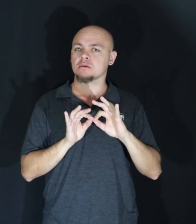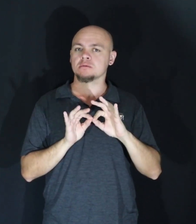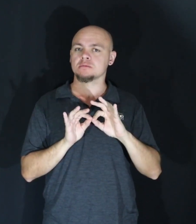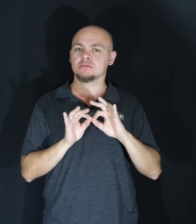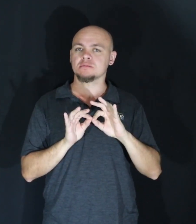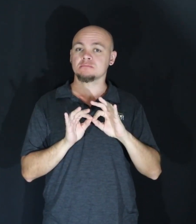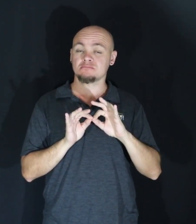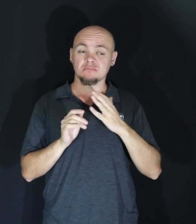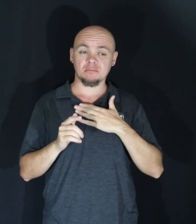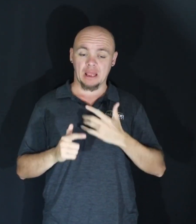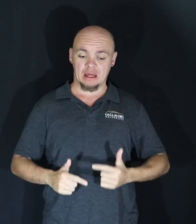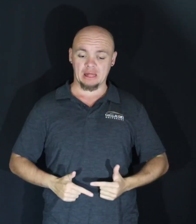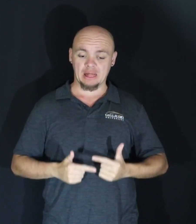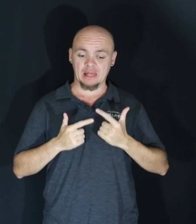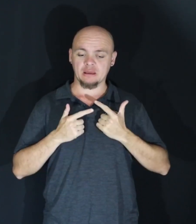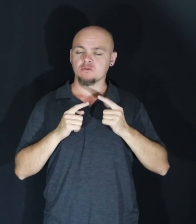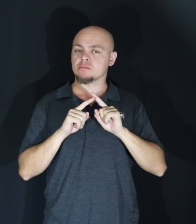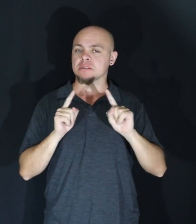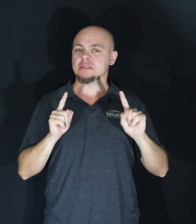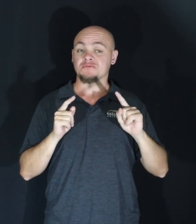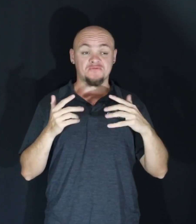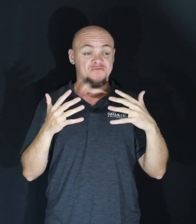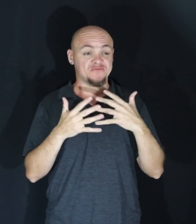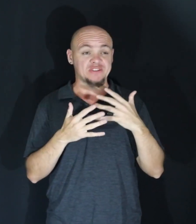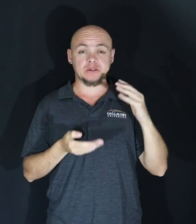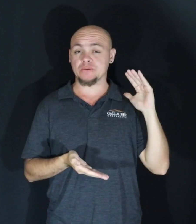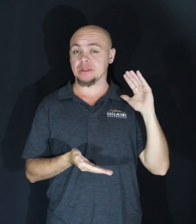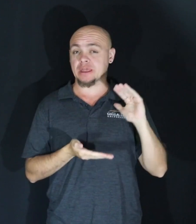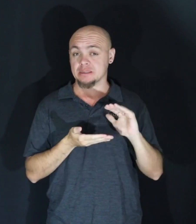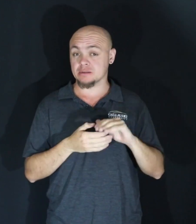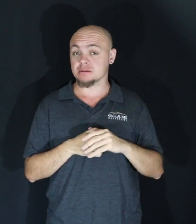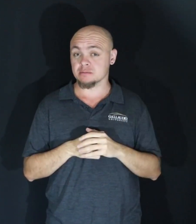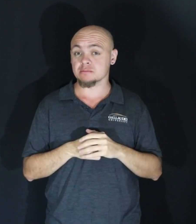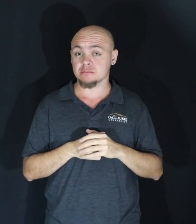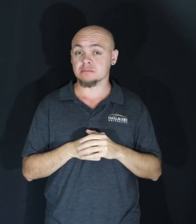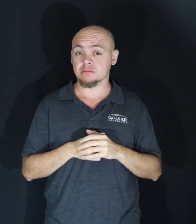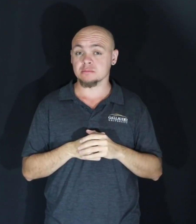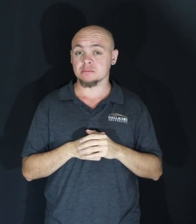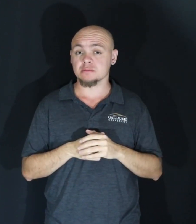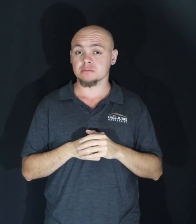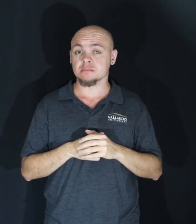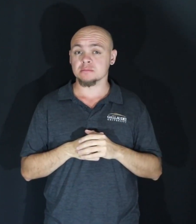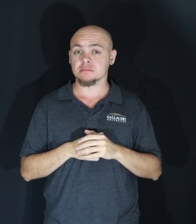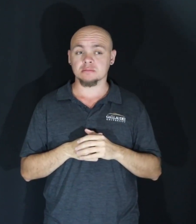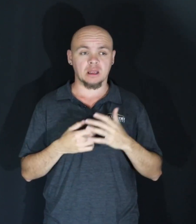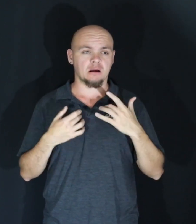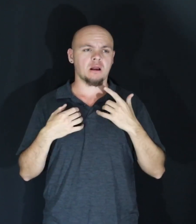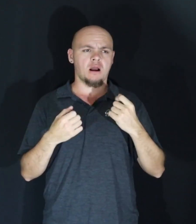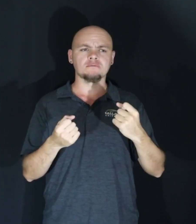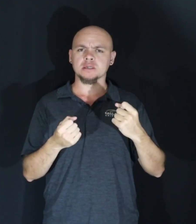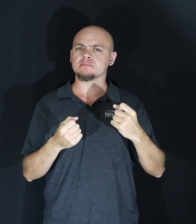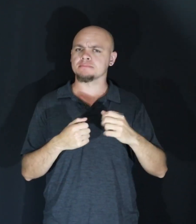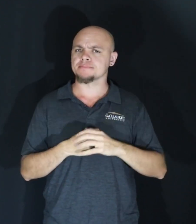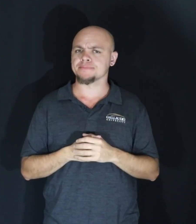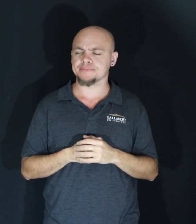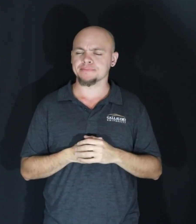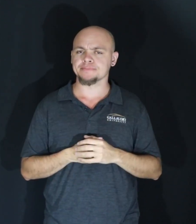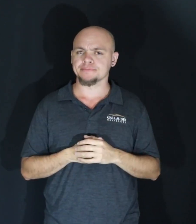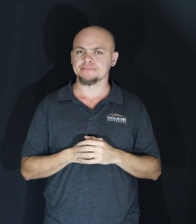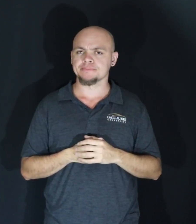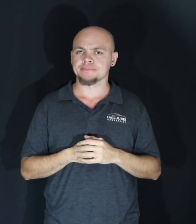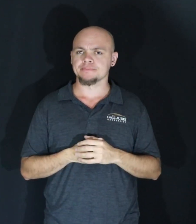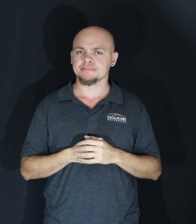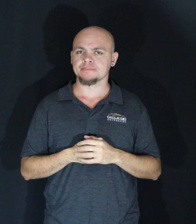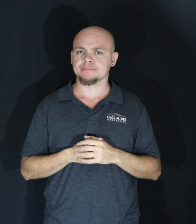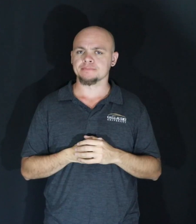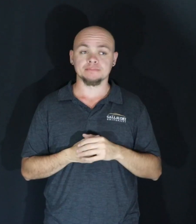things differently. I would have been less fearful. I would have been more confident. I would have been able to